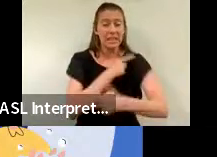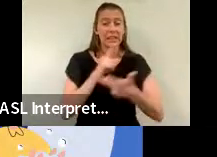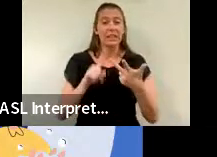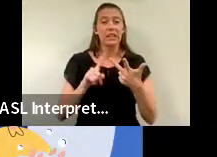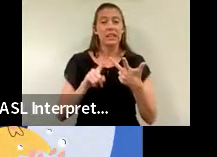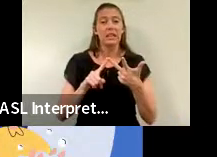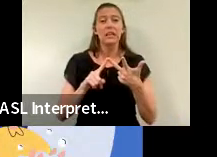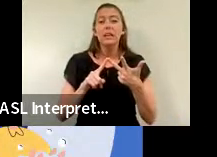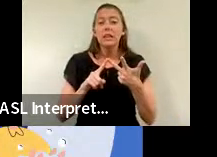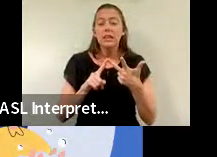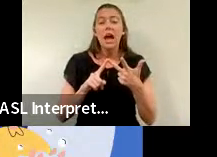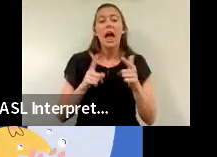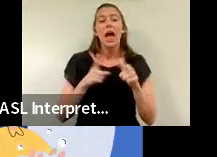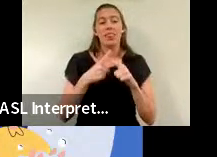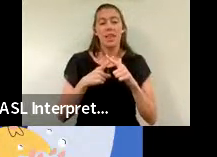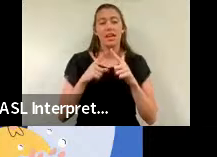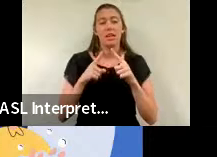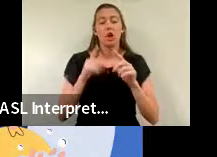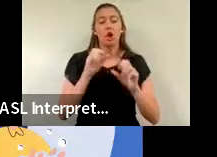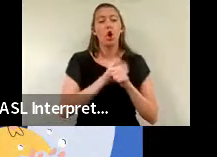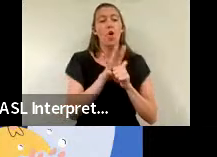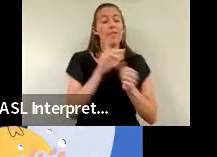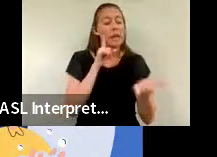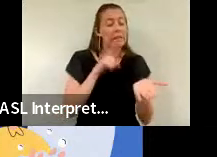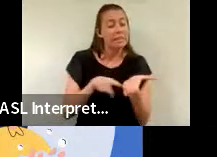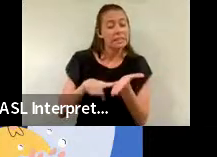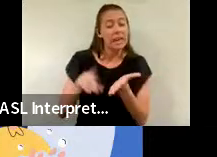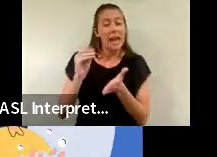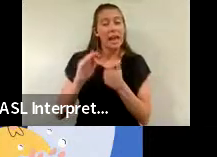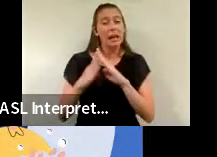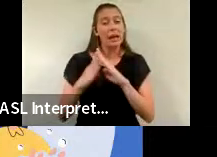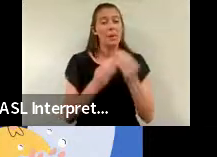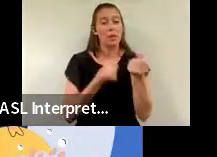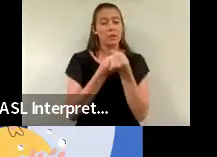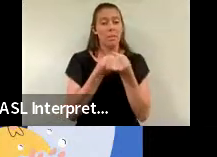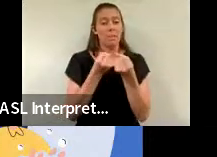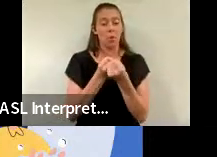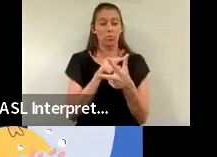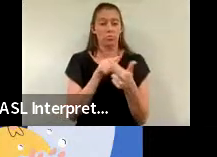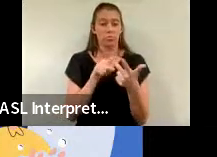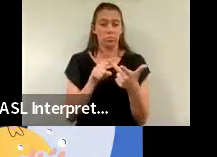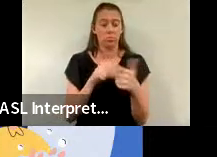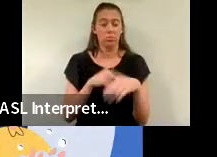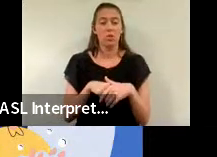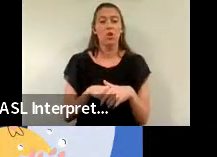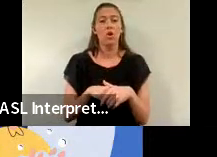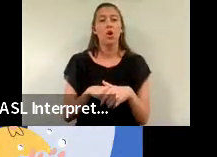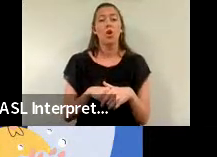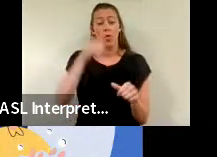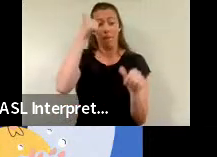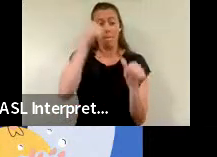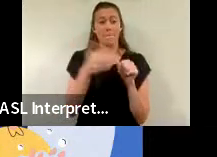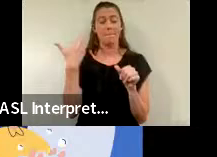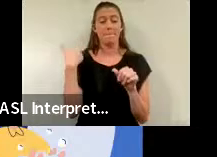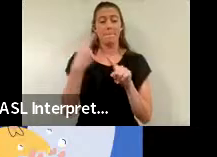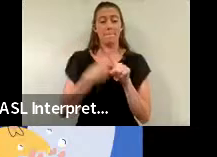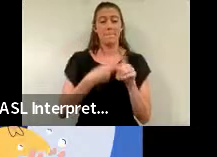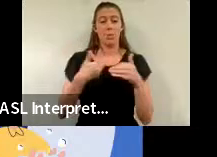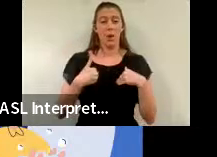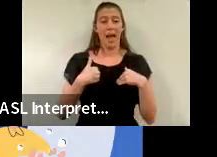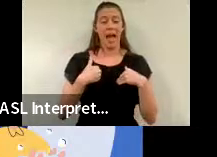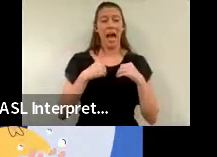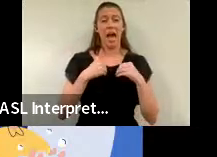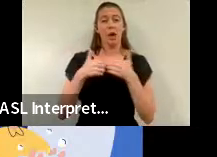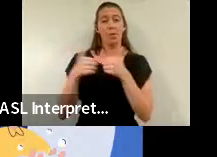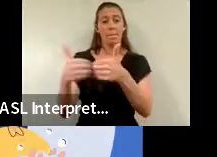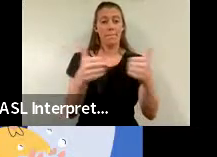and community support units. They've each looked at your responses. Remember the Jamboards, we broke into groups. They went through a process